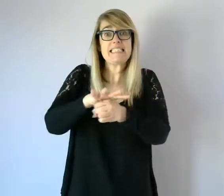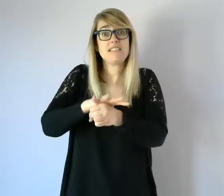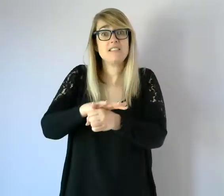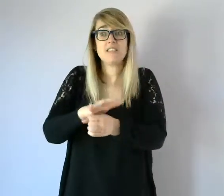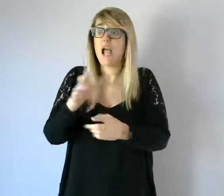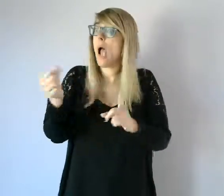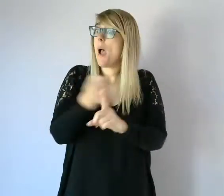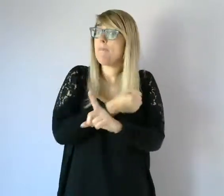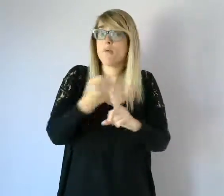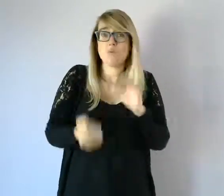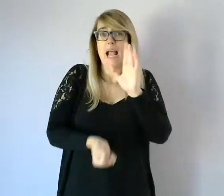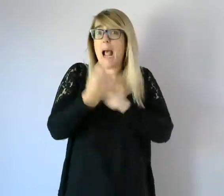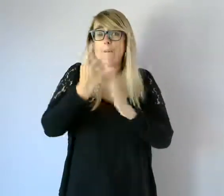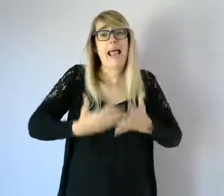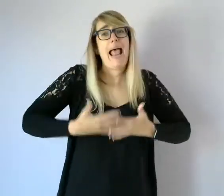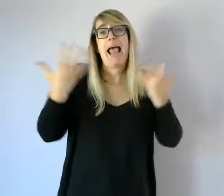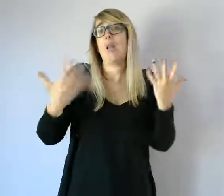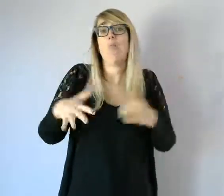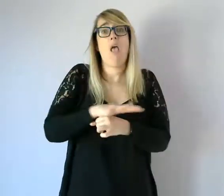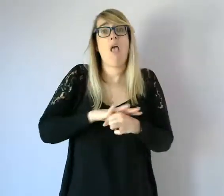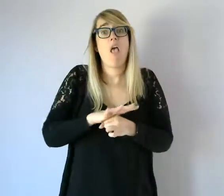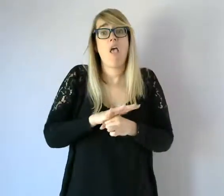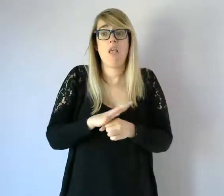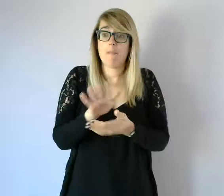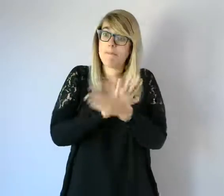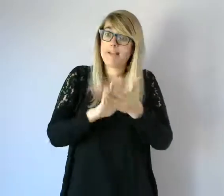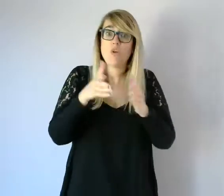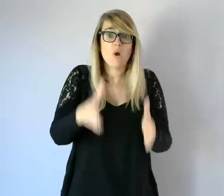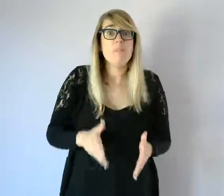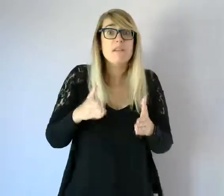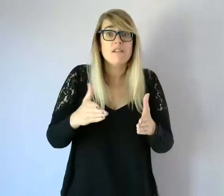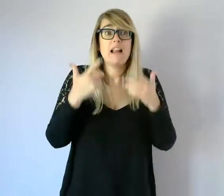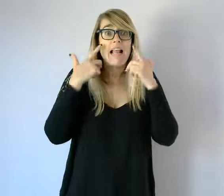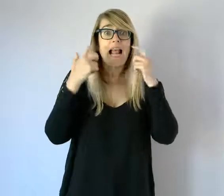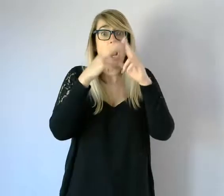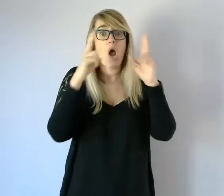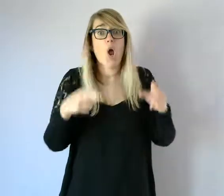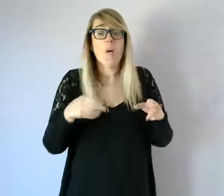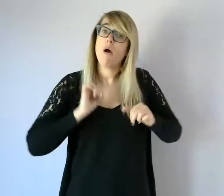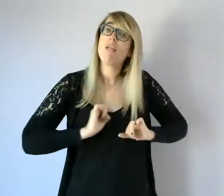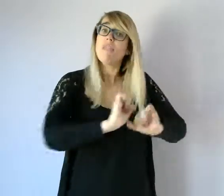happen anywhere, including hospitals, care homes, and people's own homes.